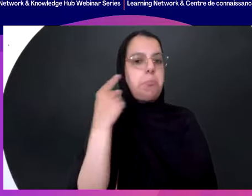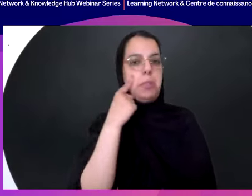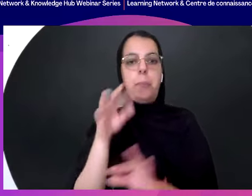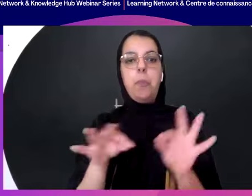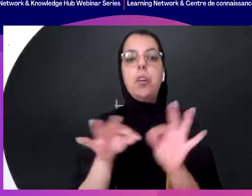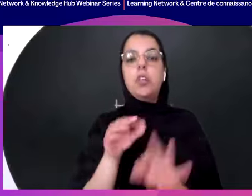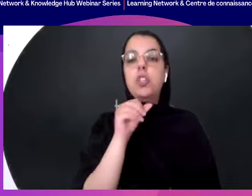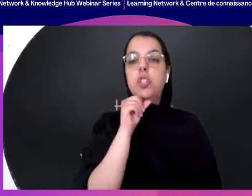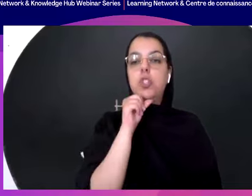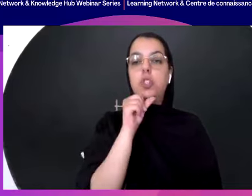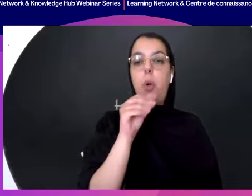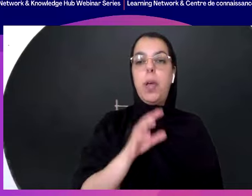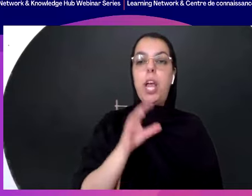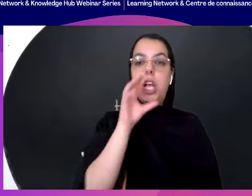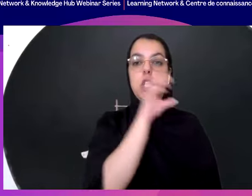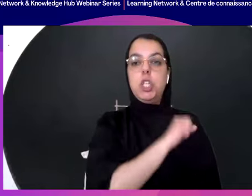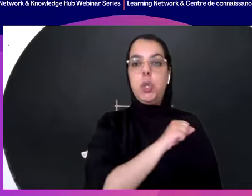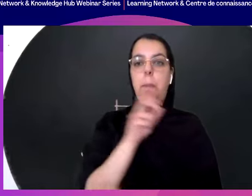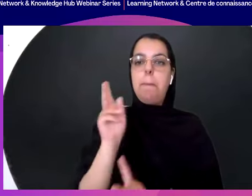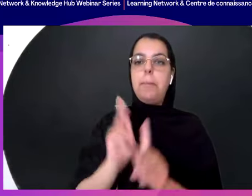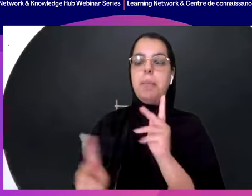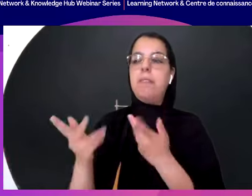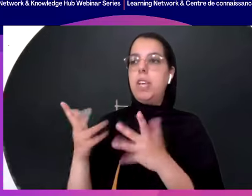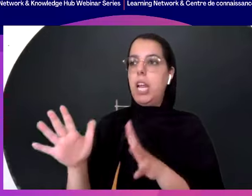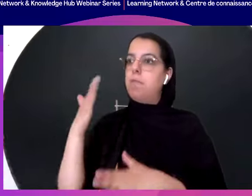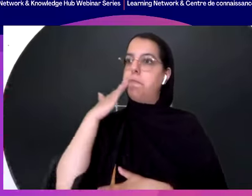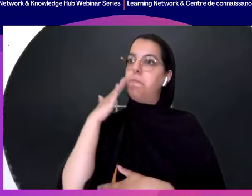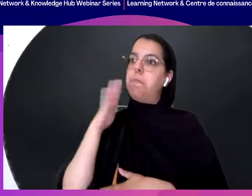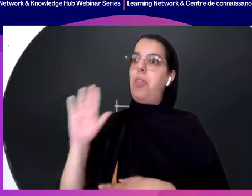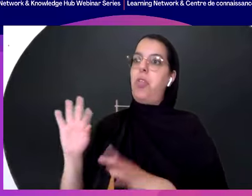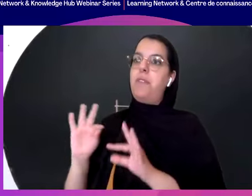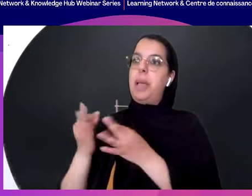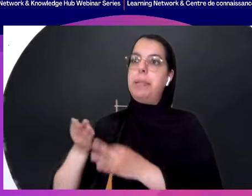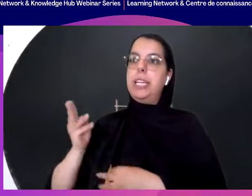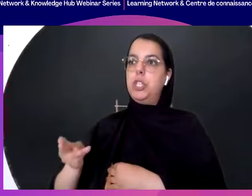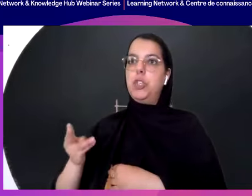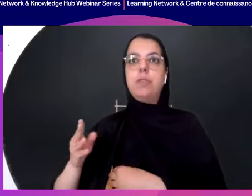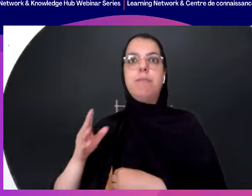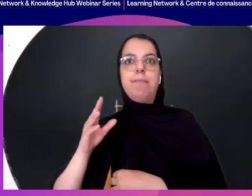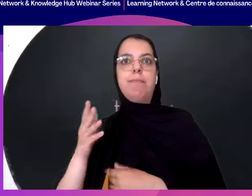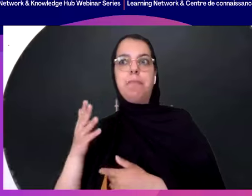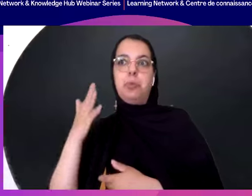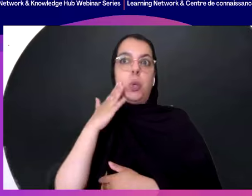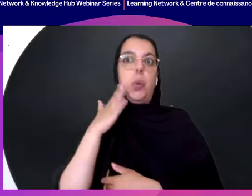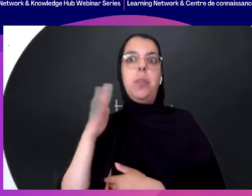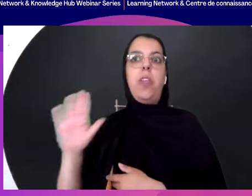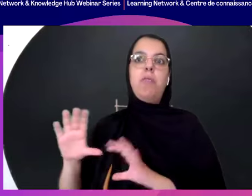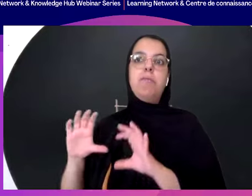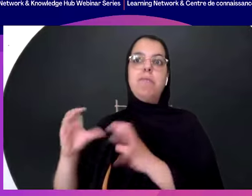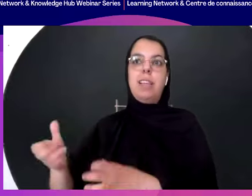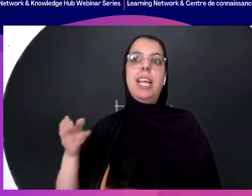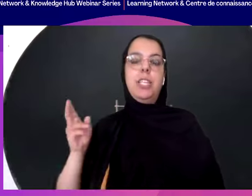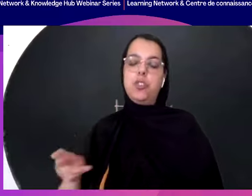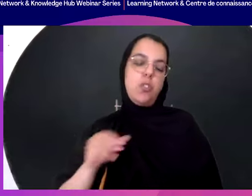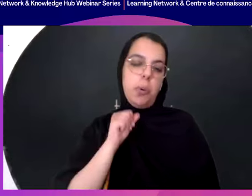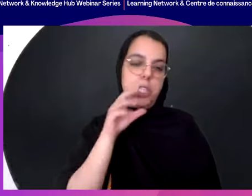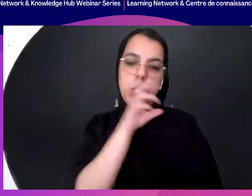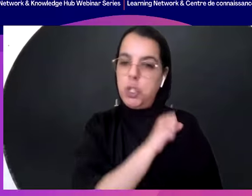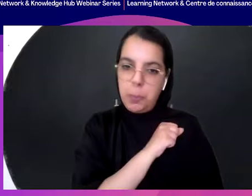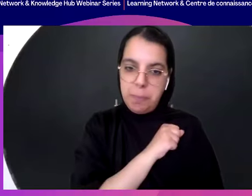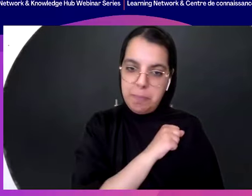have explored their own family history and their own collective histories because of the trauma. And we know that a lot of that has led